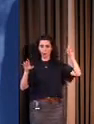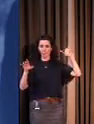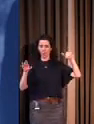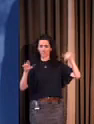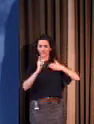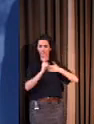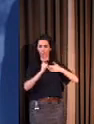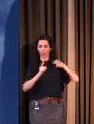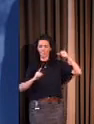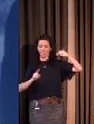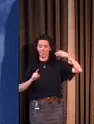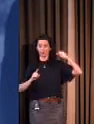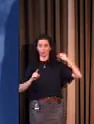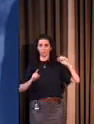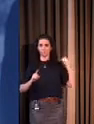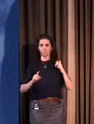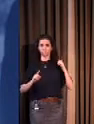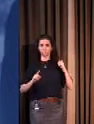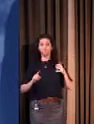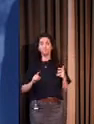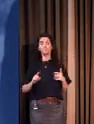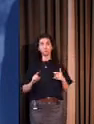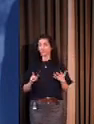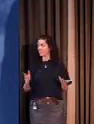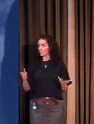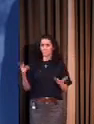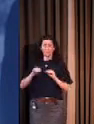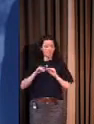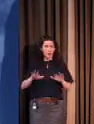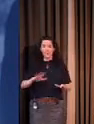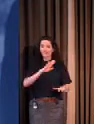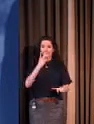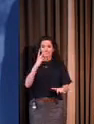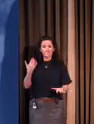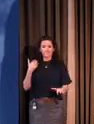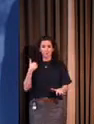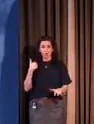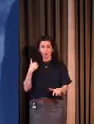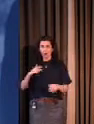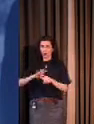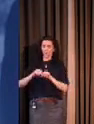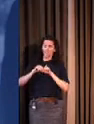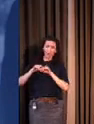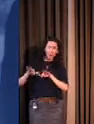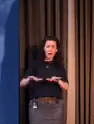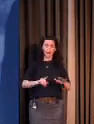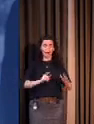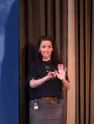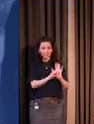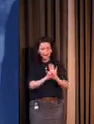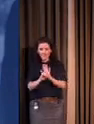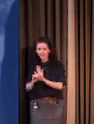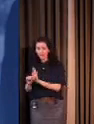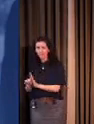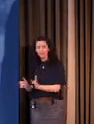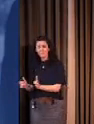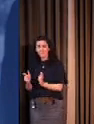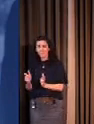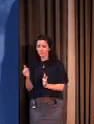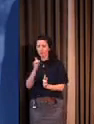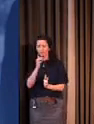lot of other states do. Just making the point, I've never had this much COVID being diagnosed and spread on any given